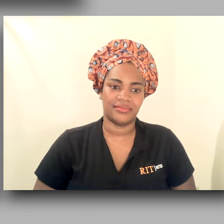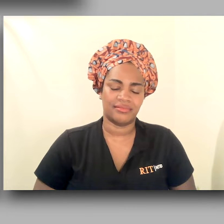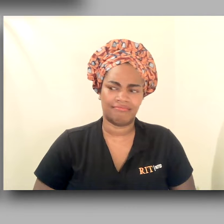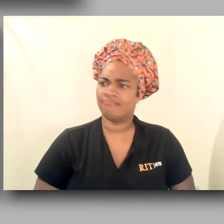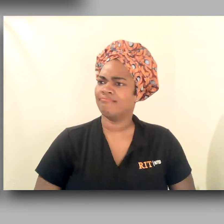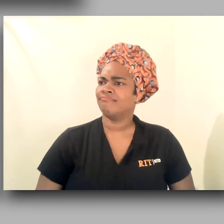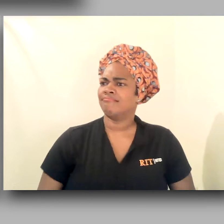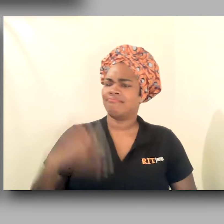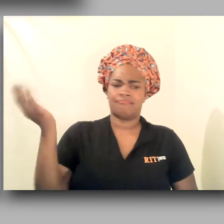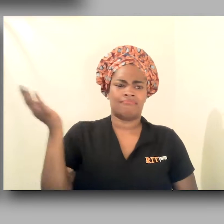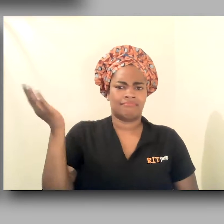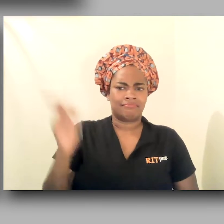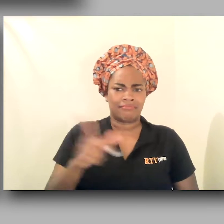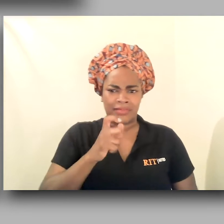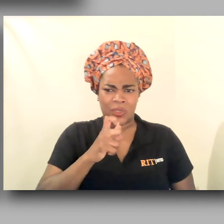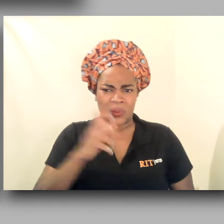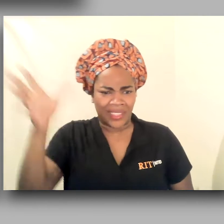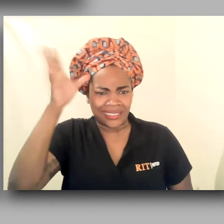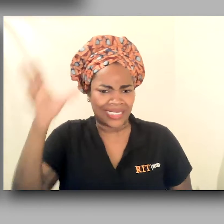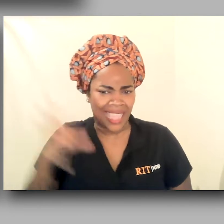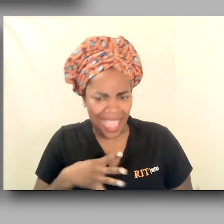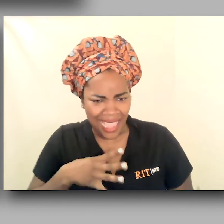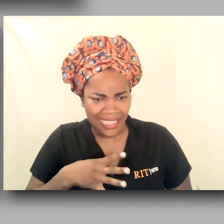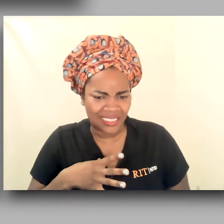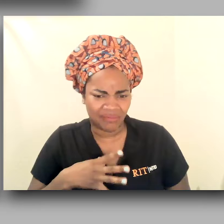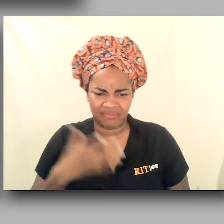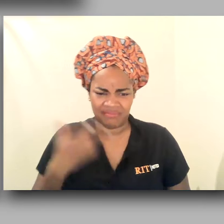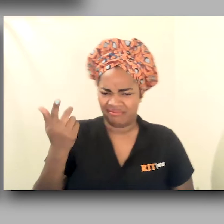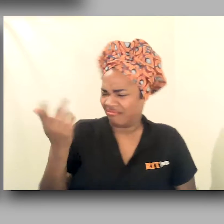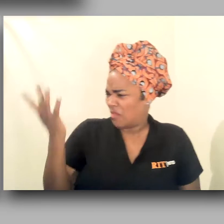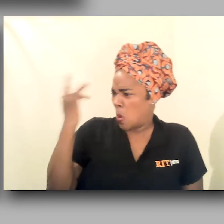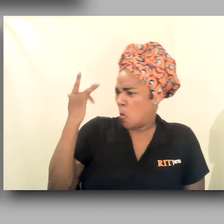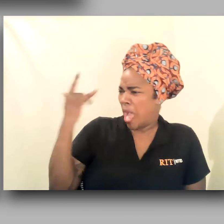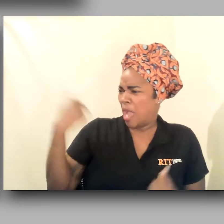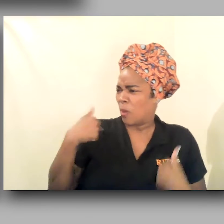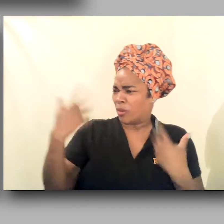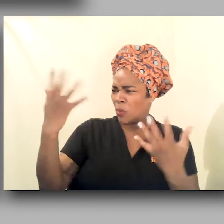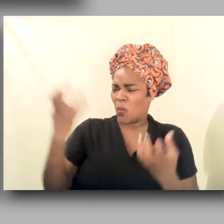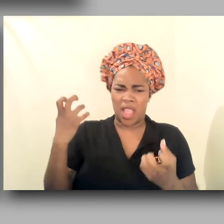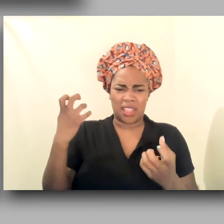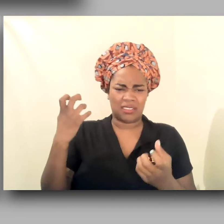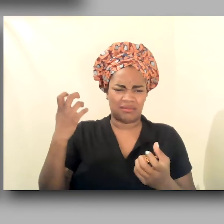Who is this guy? Does anybody know? Why do we want to know about him?